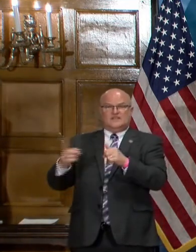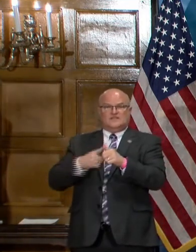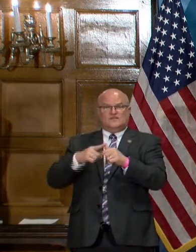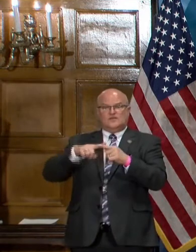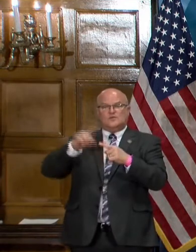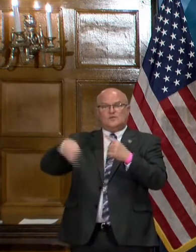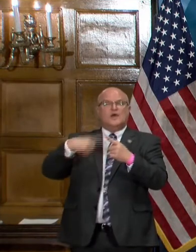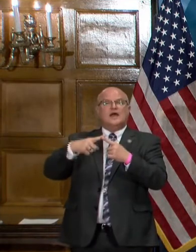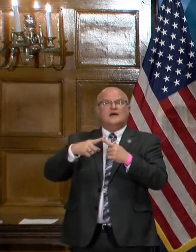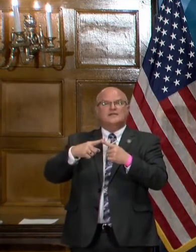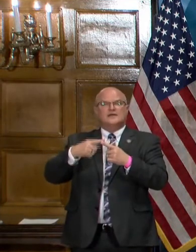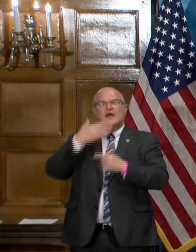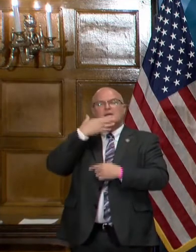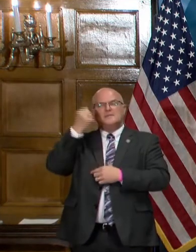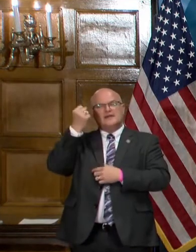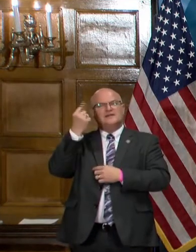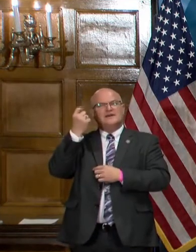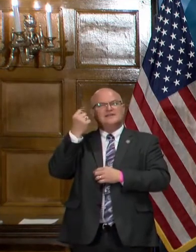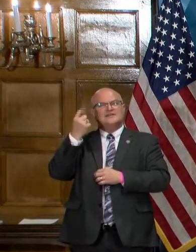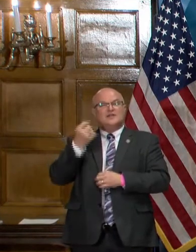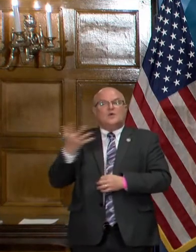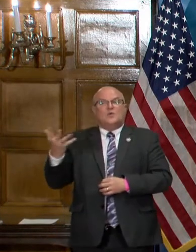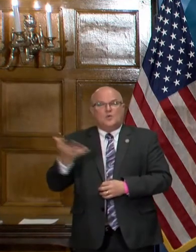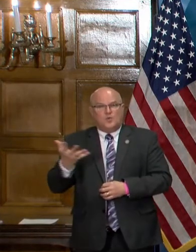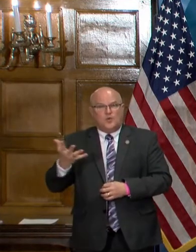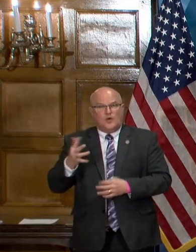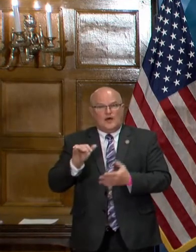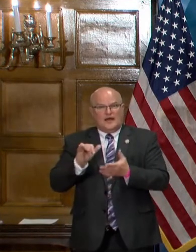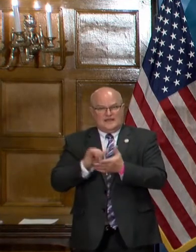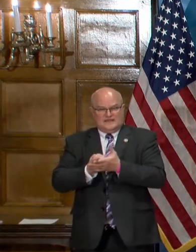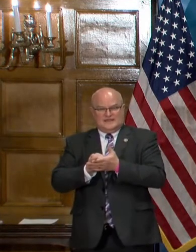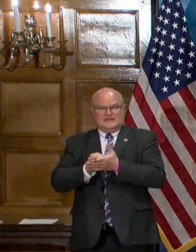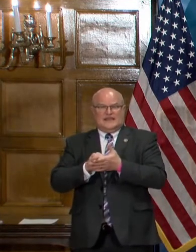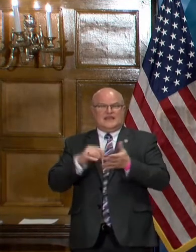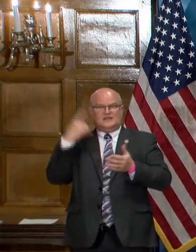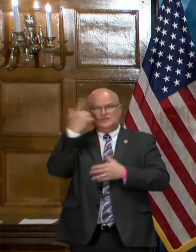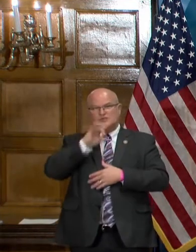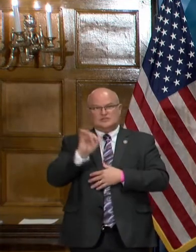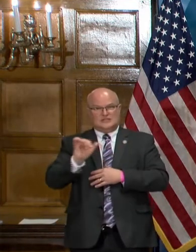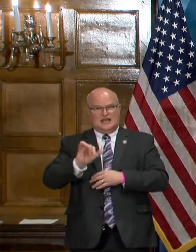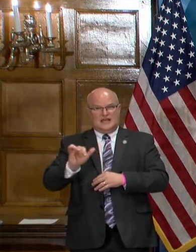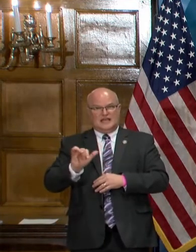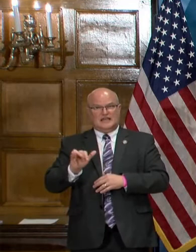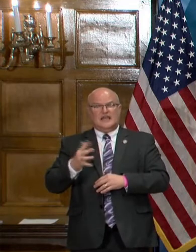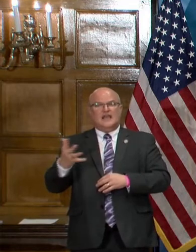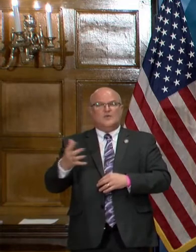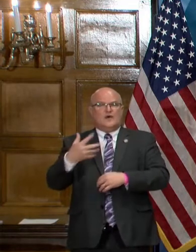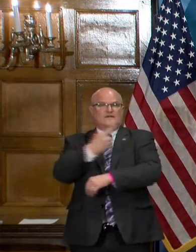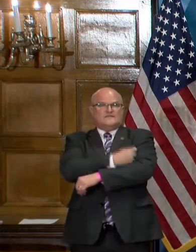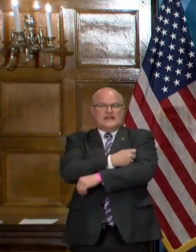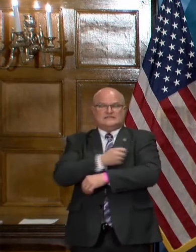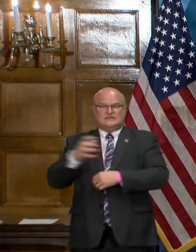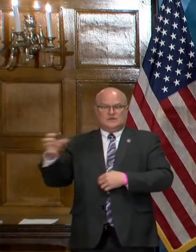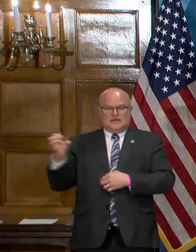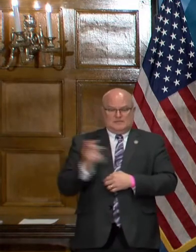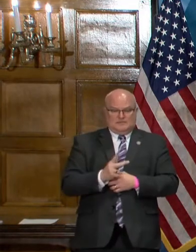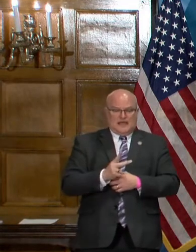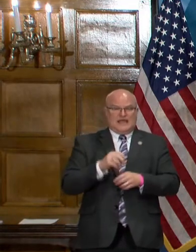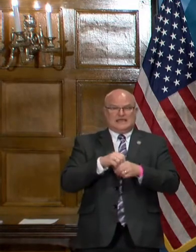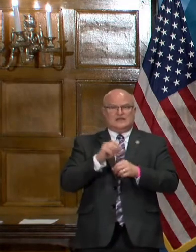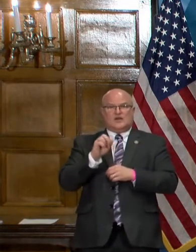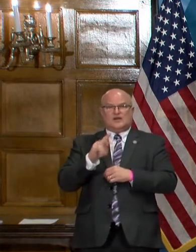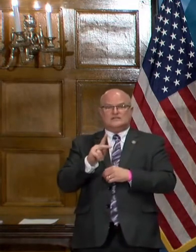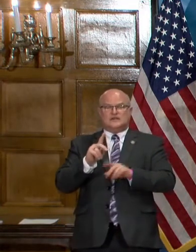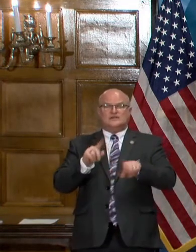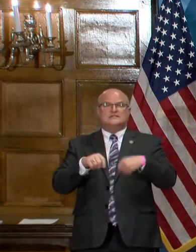round clinics, we had a better picture of what that uptake was and what vaccine that we could reclaim. So we've been able to reclaim on the